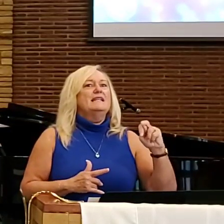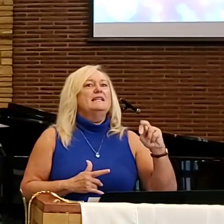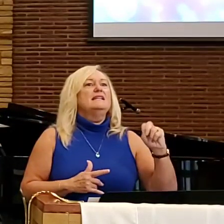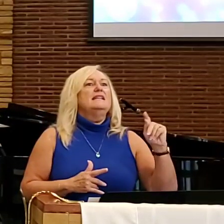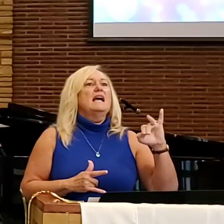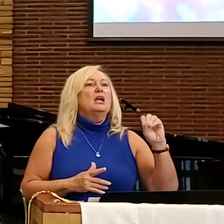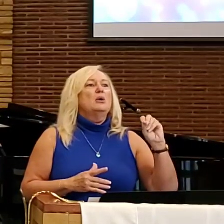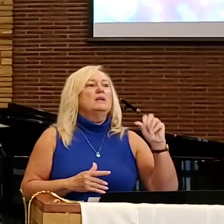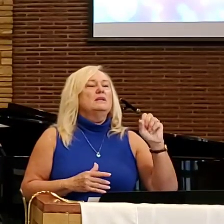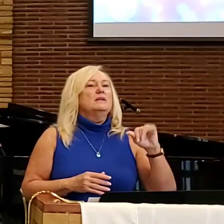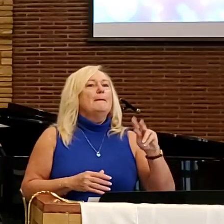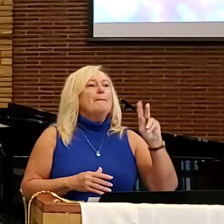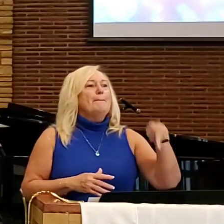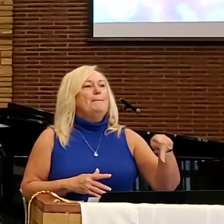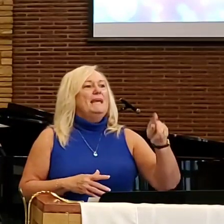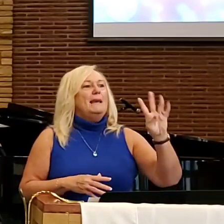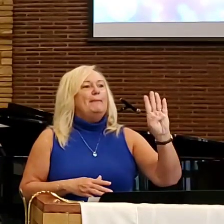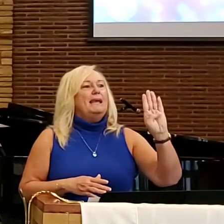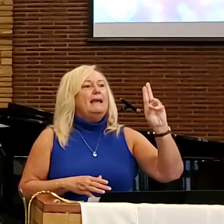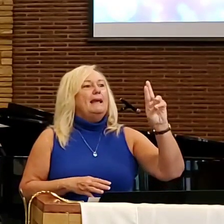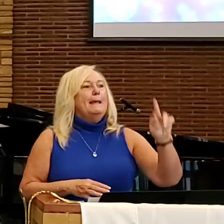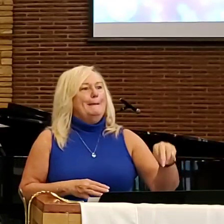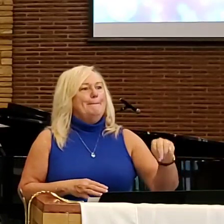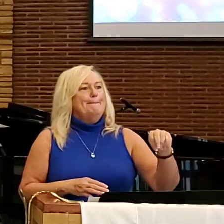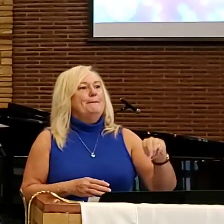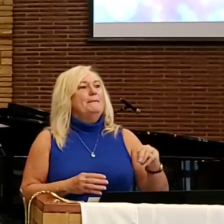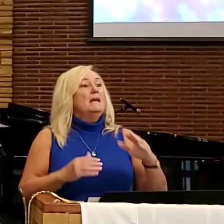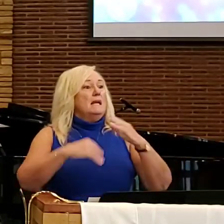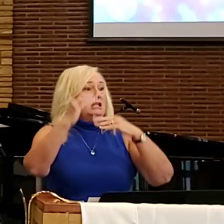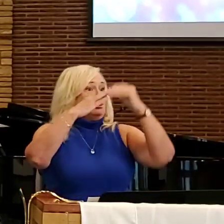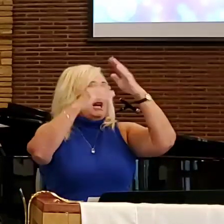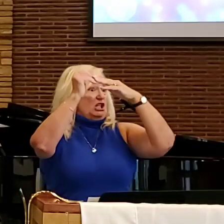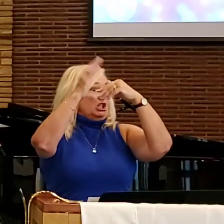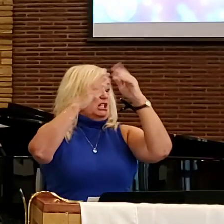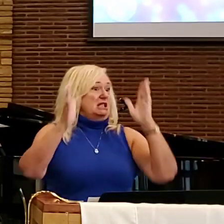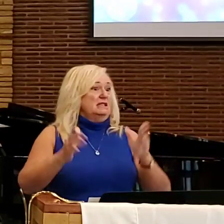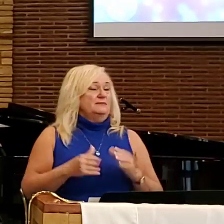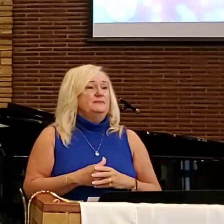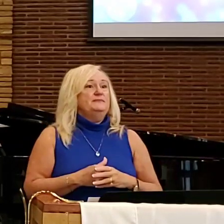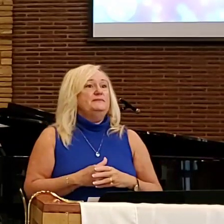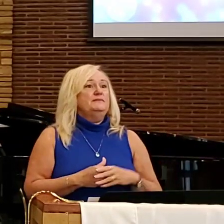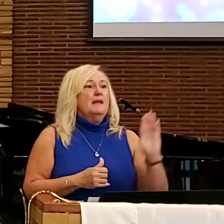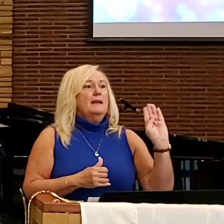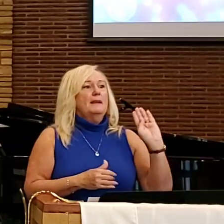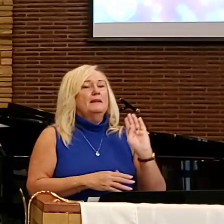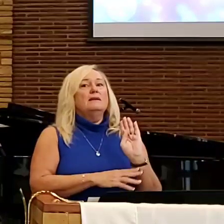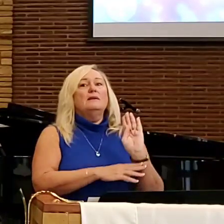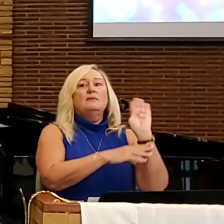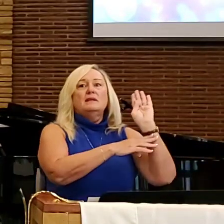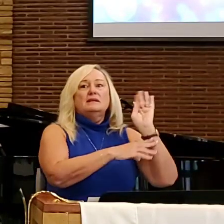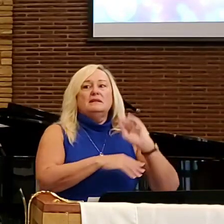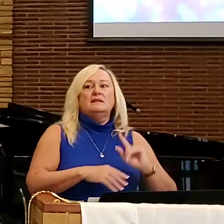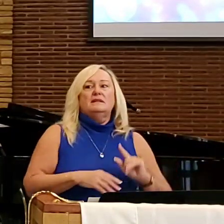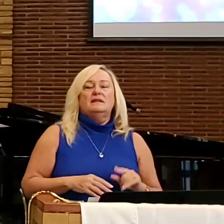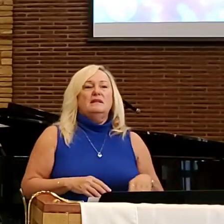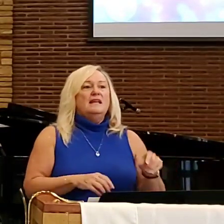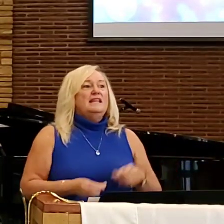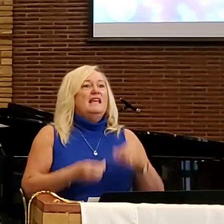company, PBM Construction. They are the ones who donated to us the